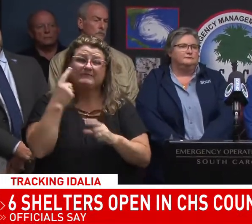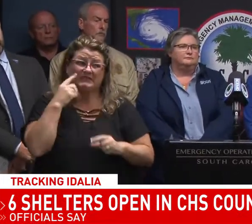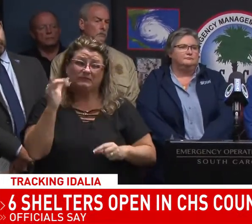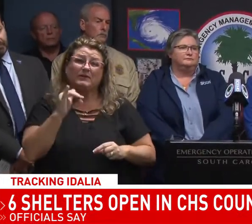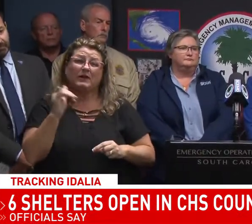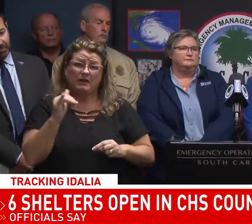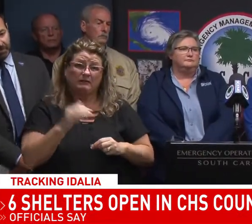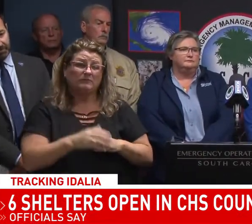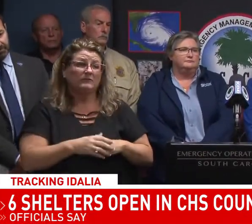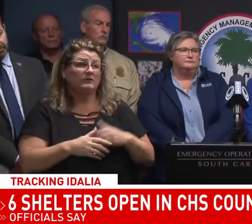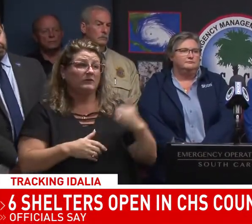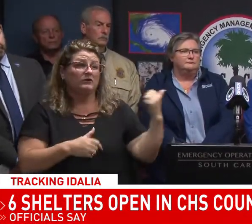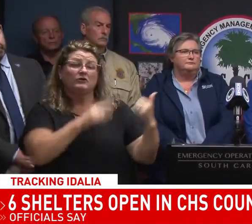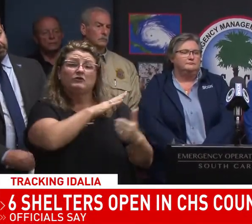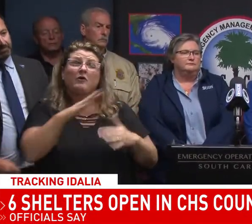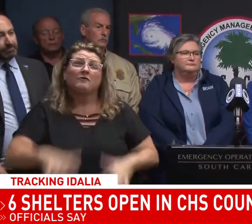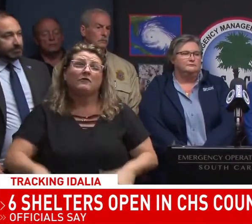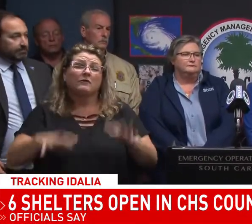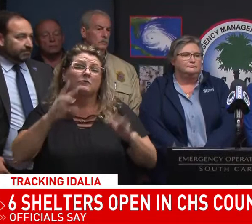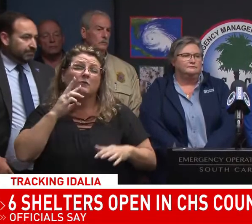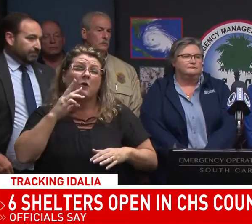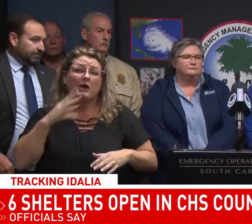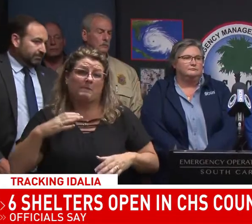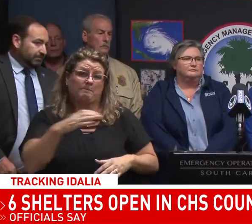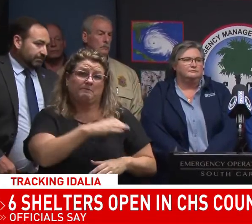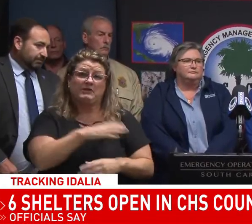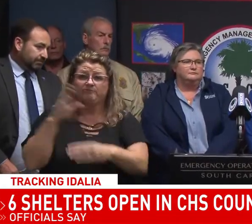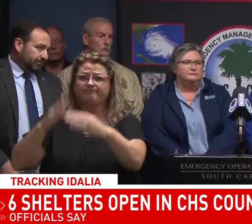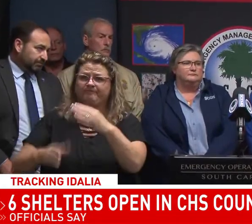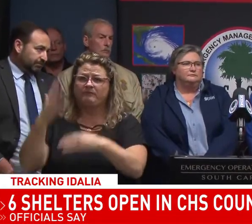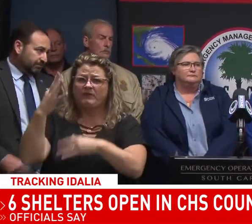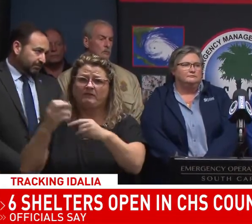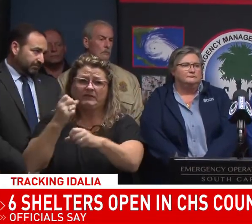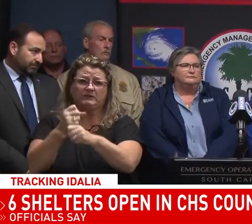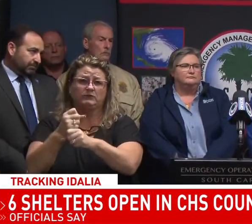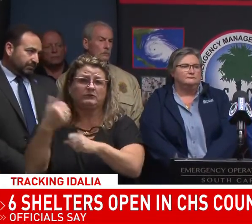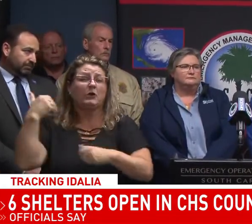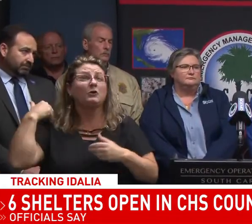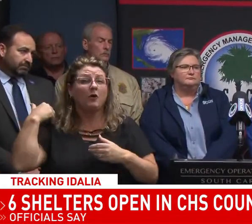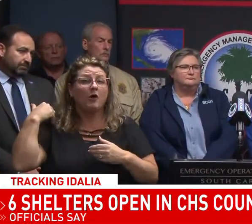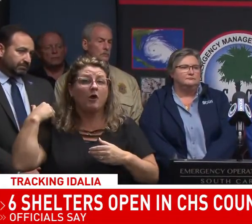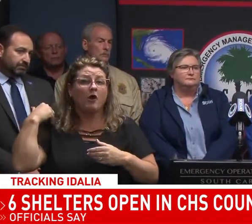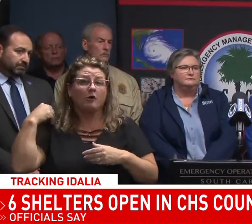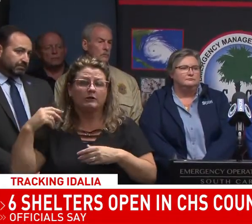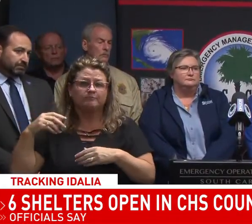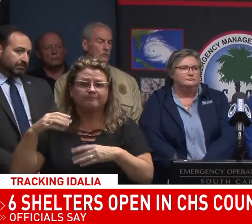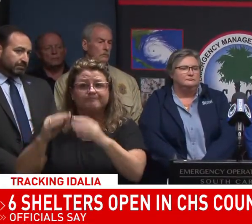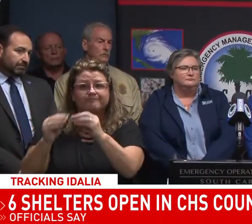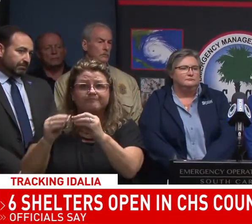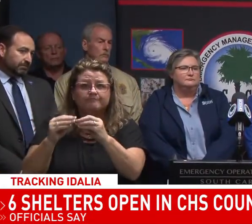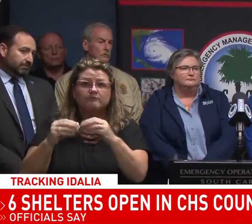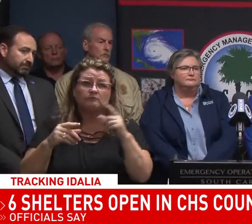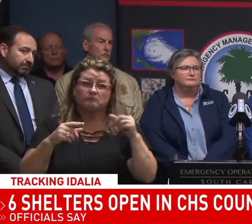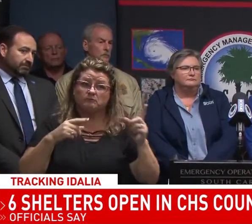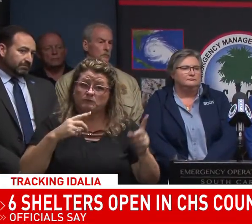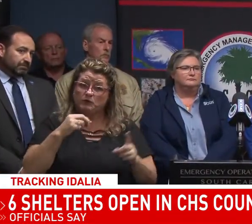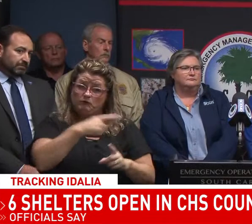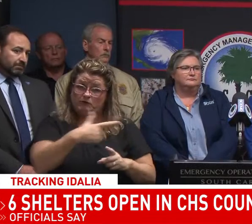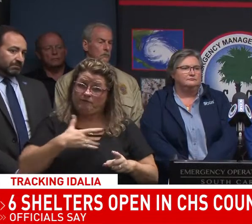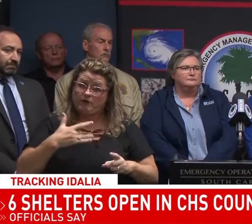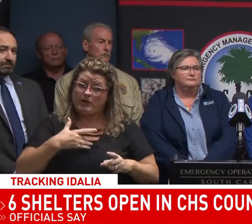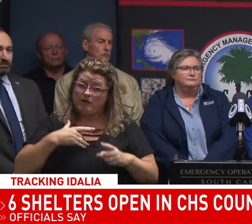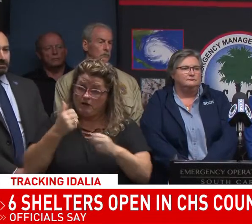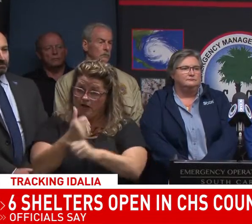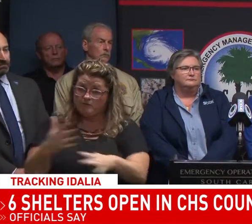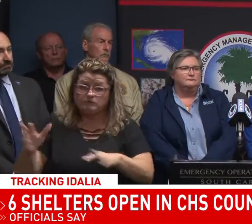Governor, your Floodwater Commission finished its work 5 years ago. Are you confident that work has positioned the state well for this